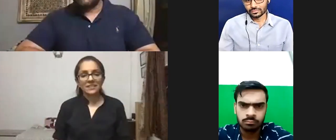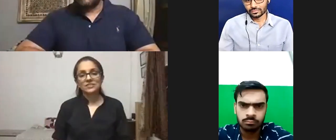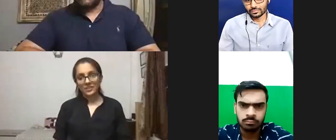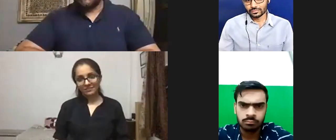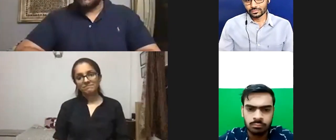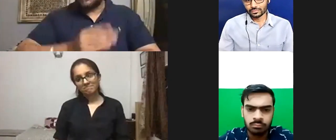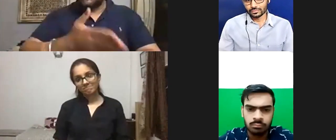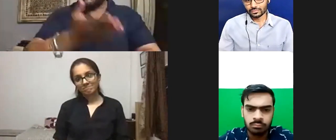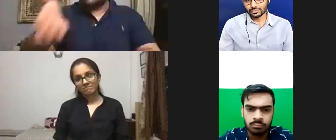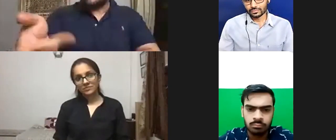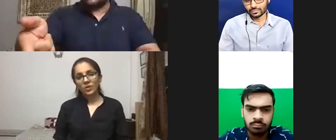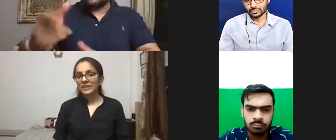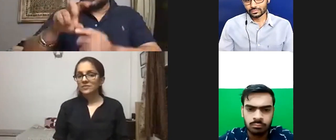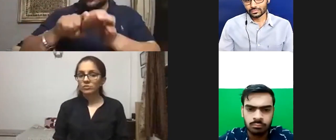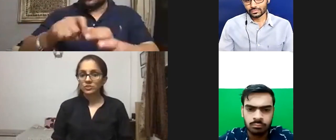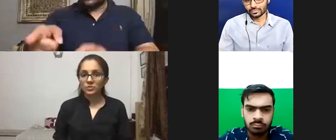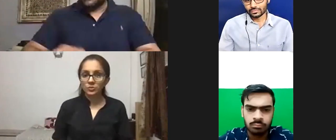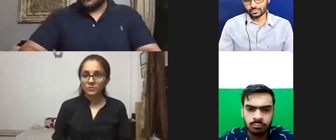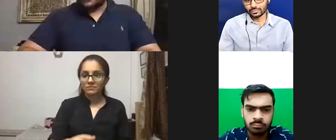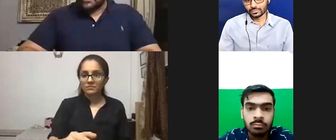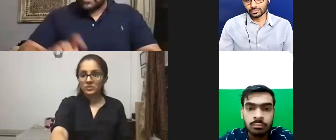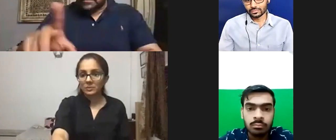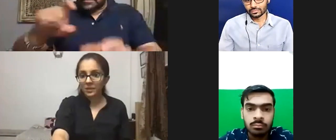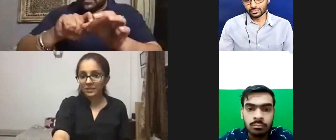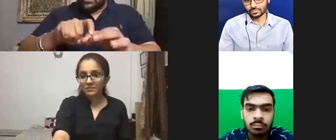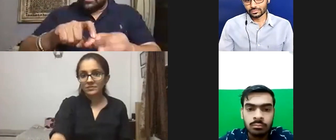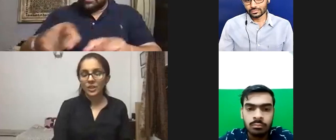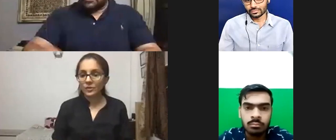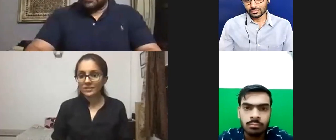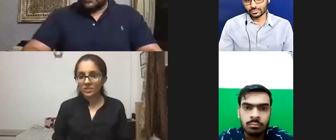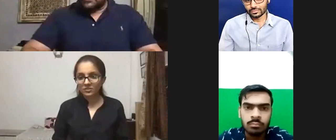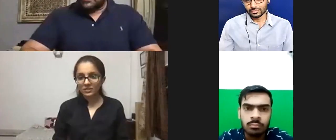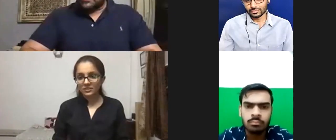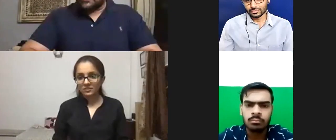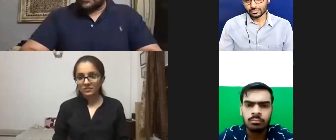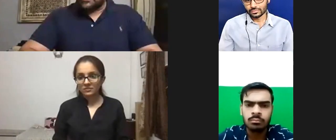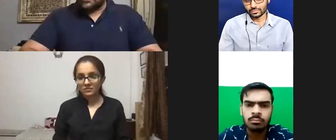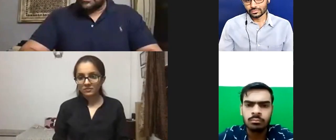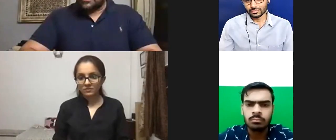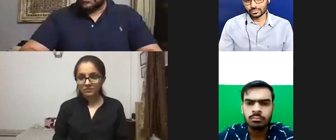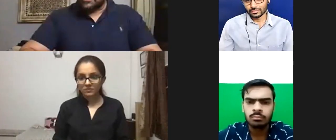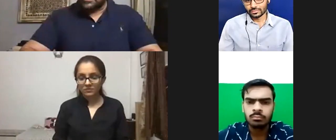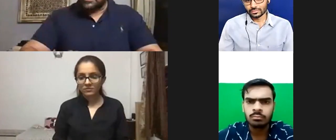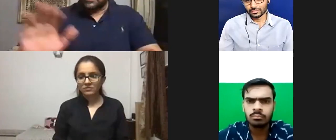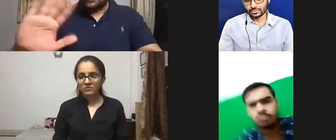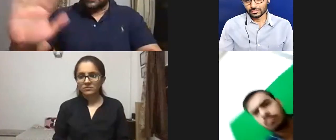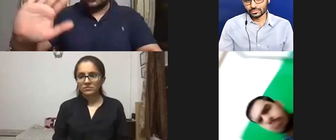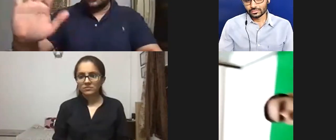Right, I agree. All right, over to you, Deepak. You have a question?